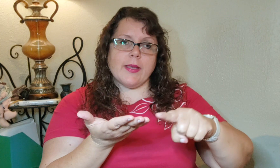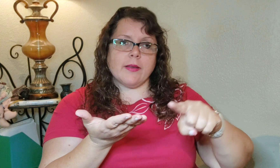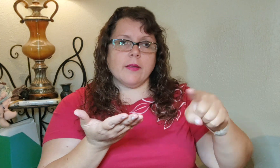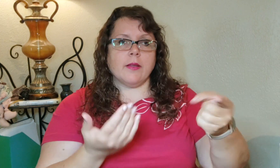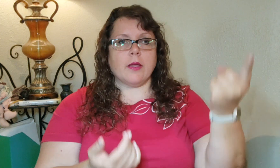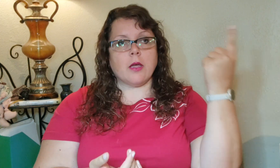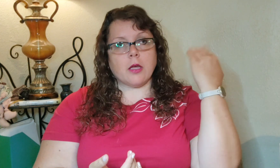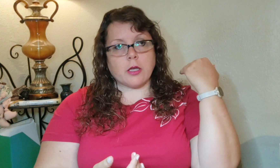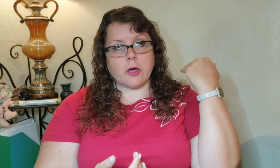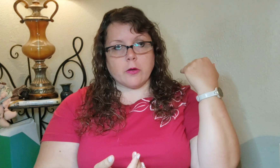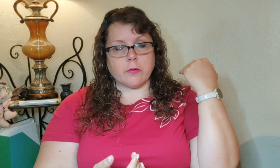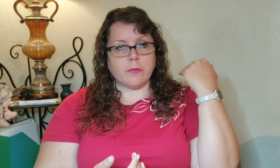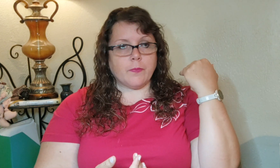week ago,